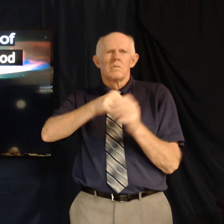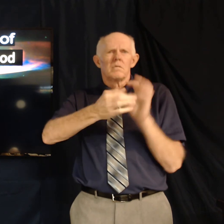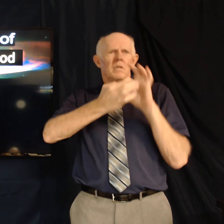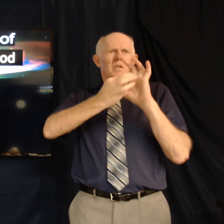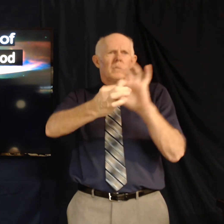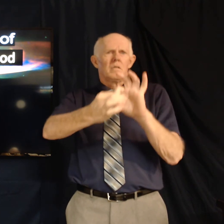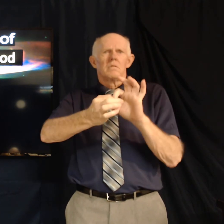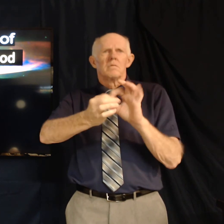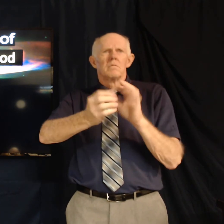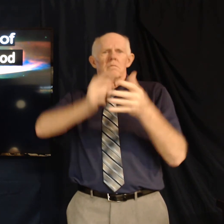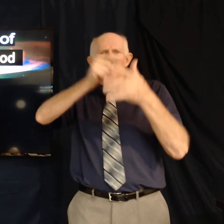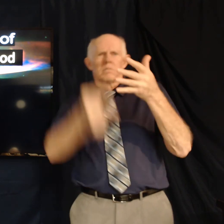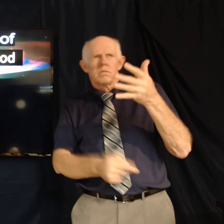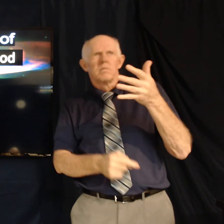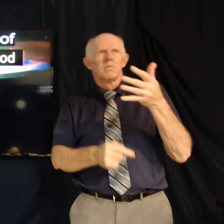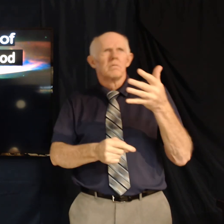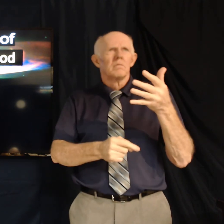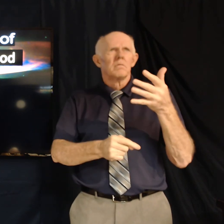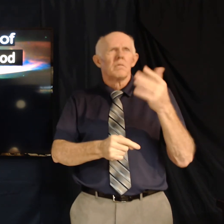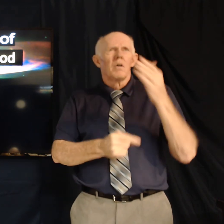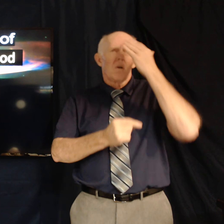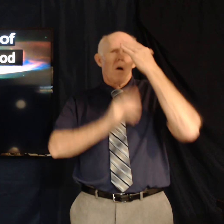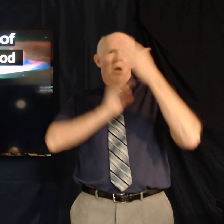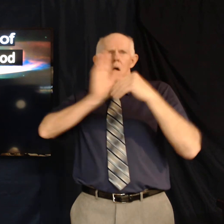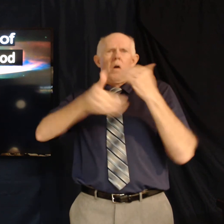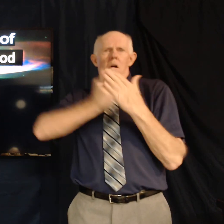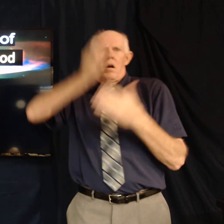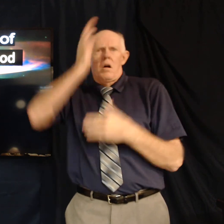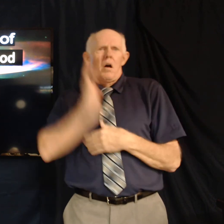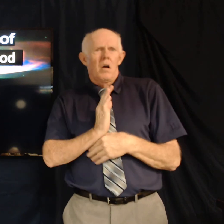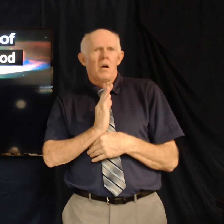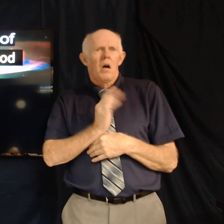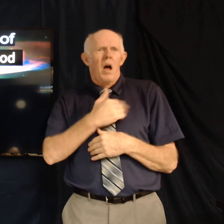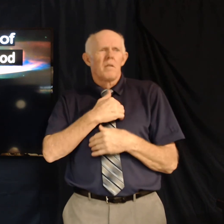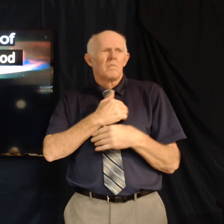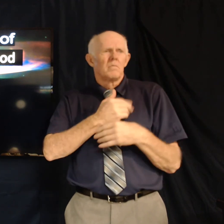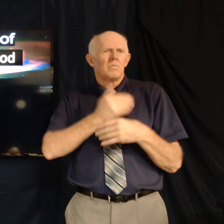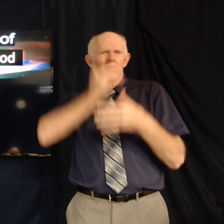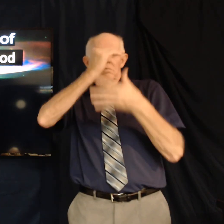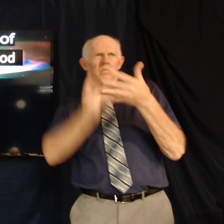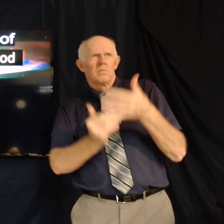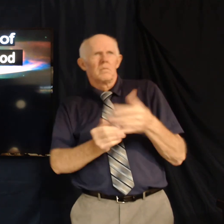involved in connecting all these things to God.